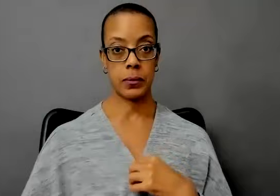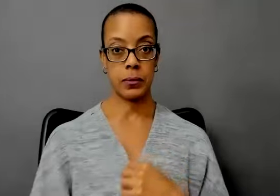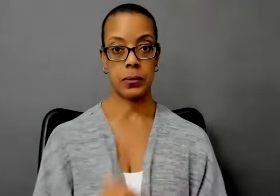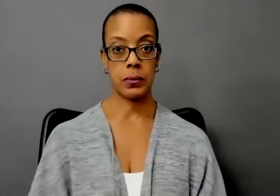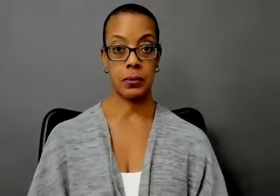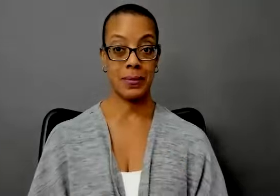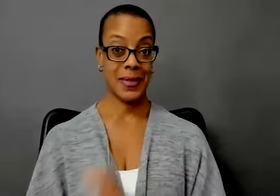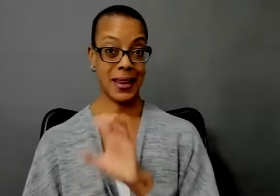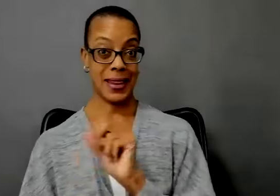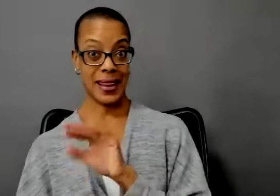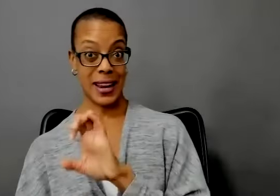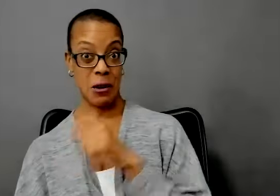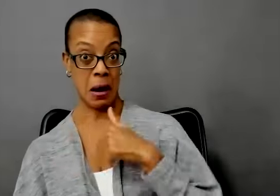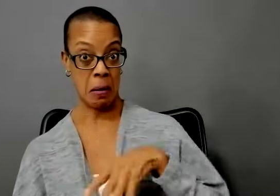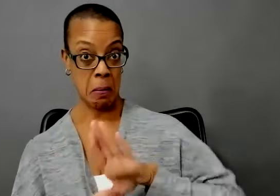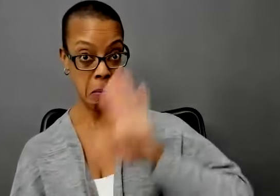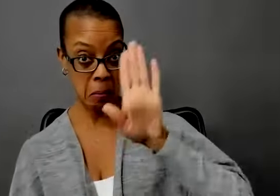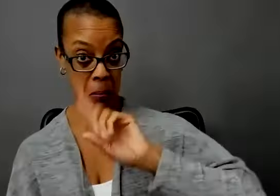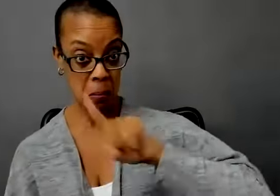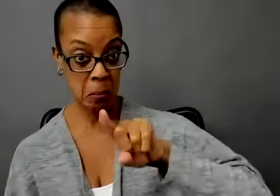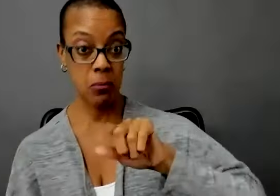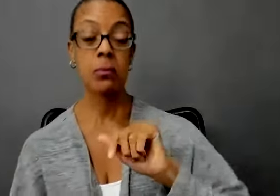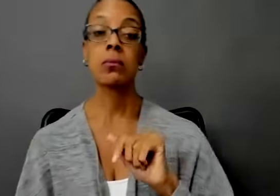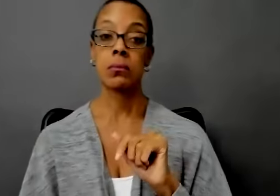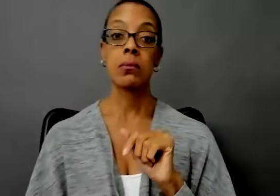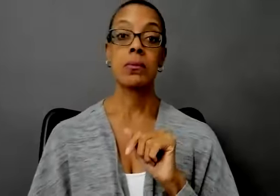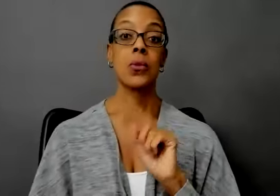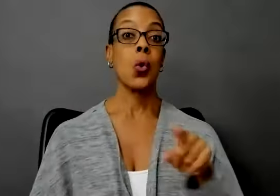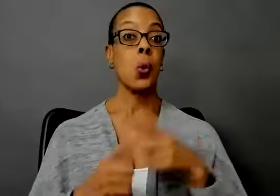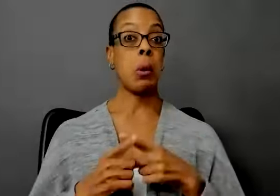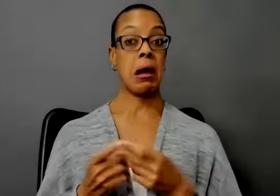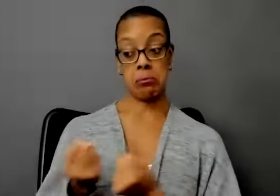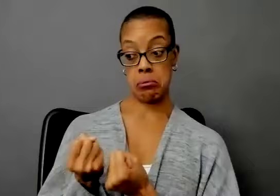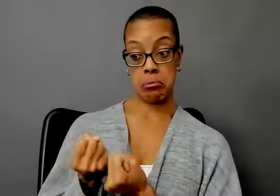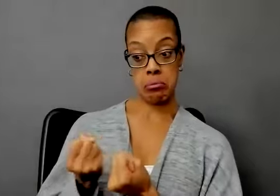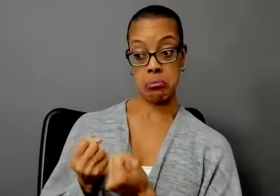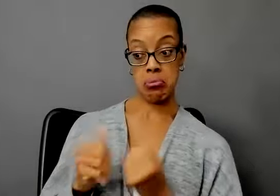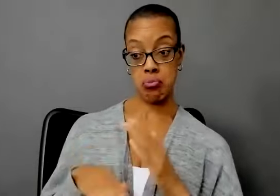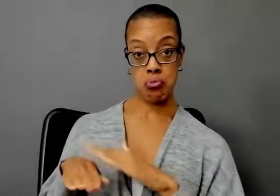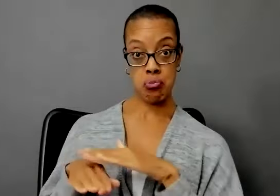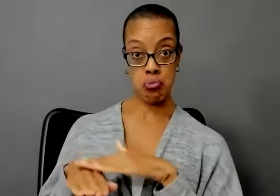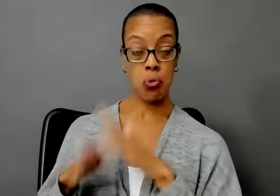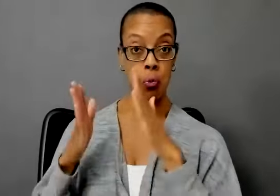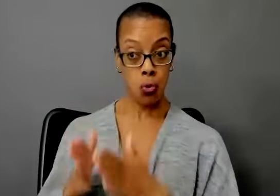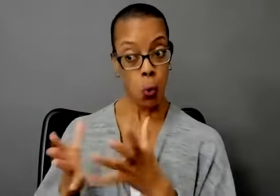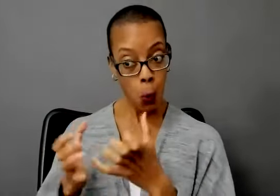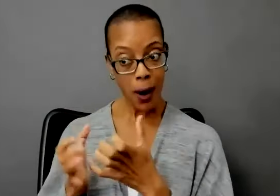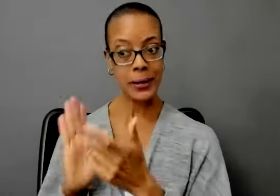I'll quickly chime in. So I think when you're guiding someone who wants to vary or revoke their publication ban, is first that victim